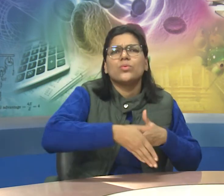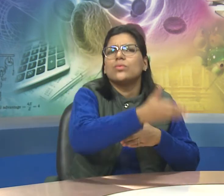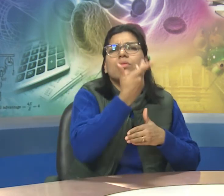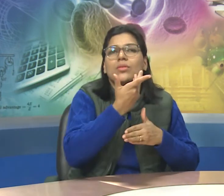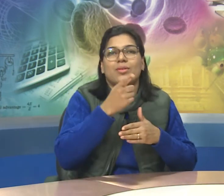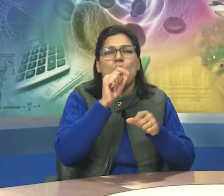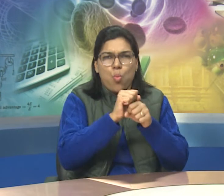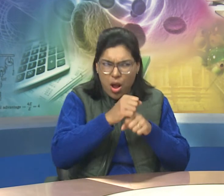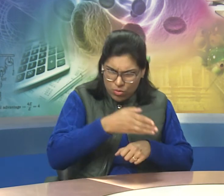etc.